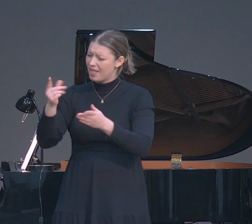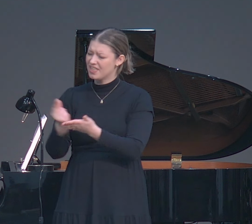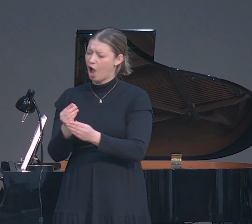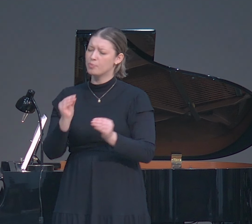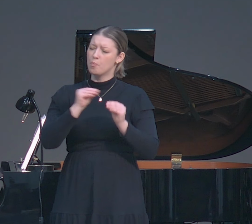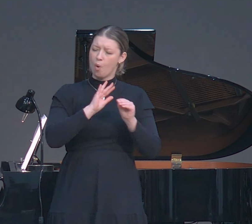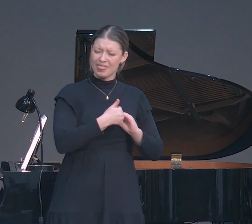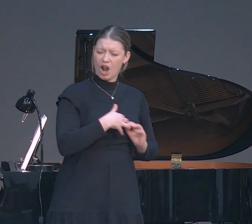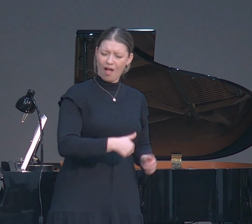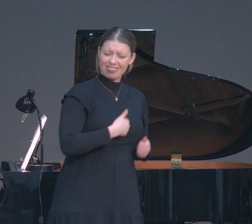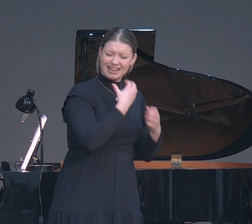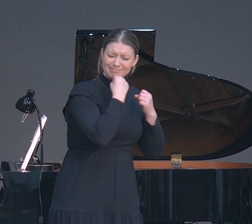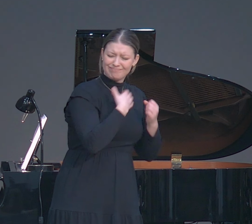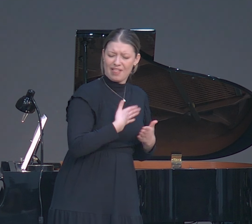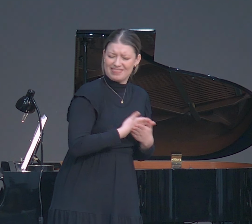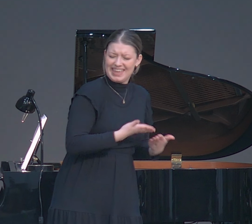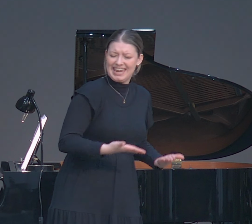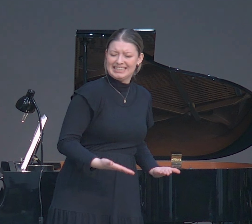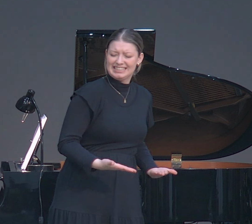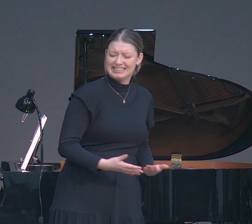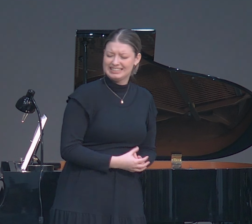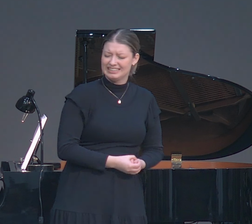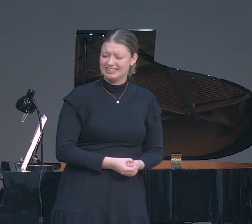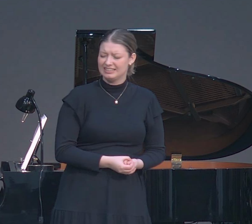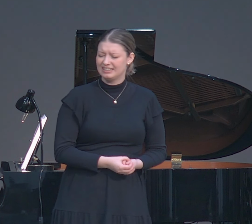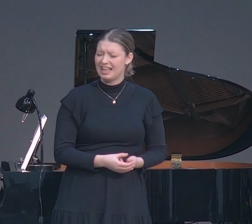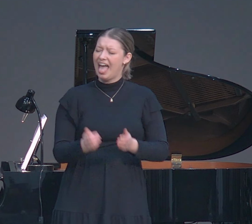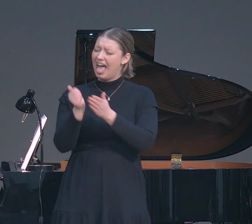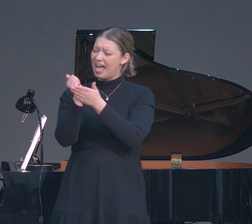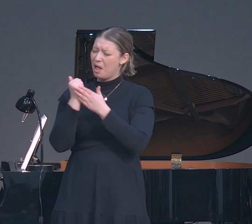I pray that we would be more eager